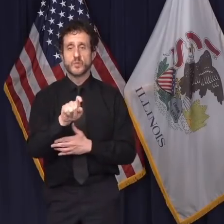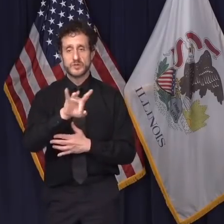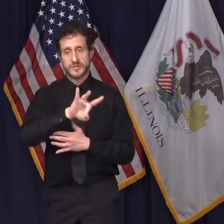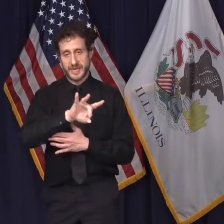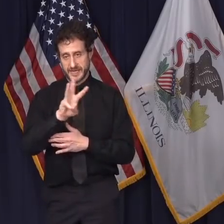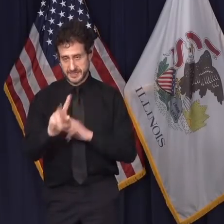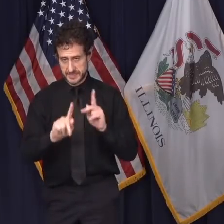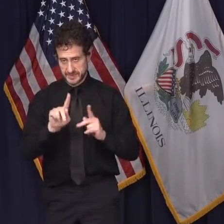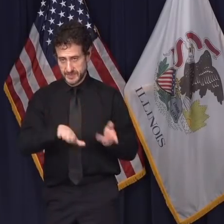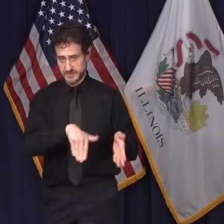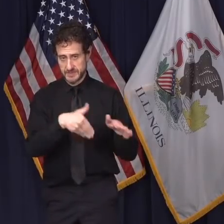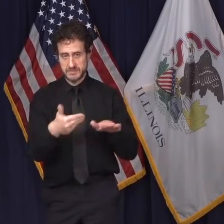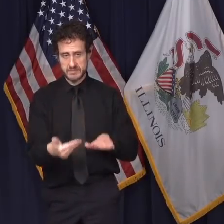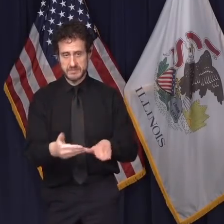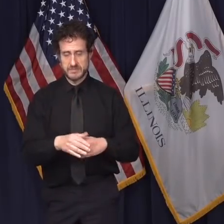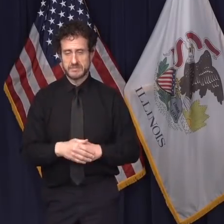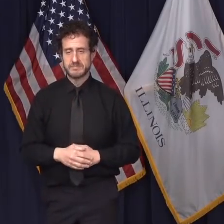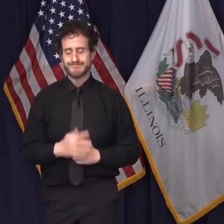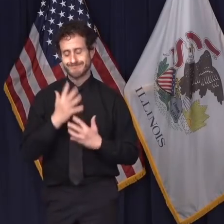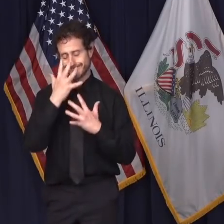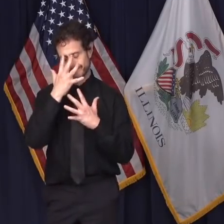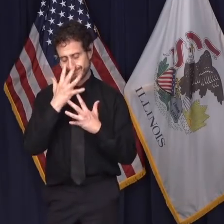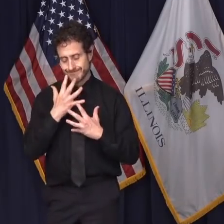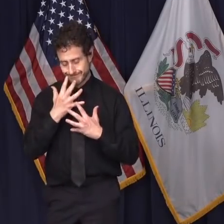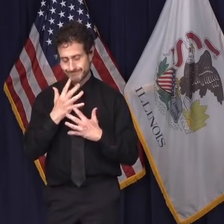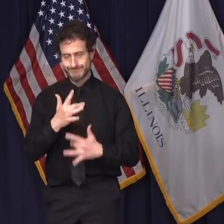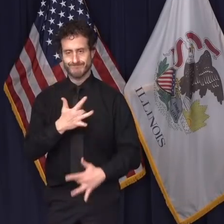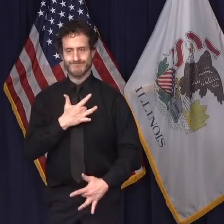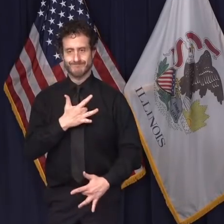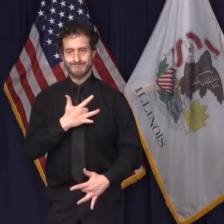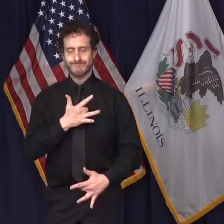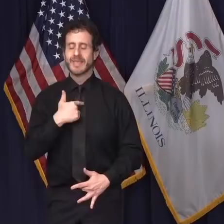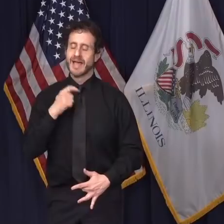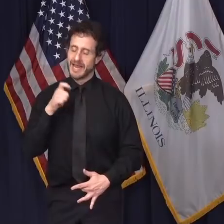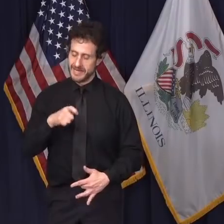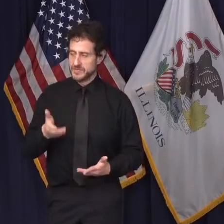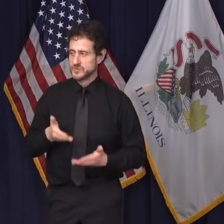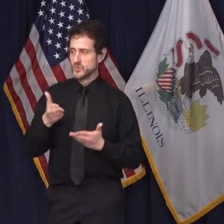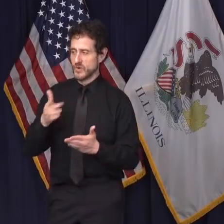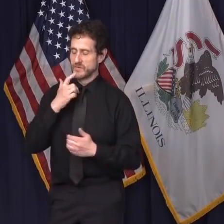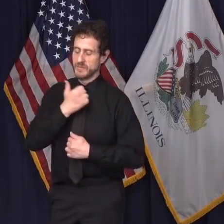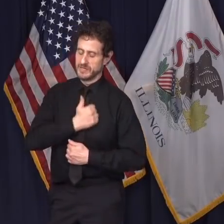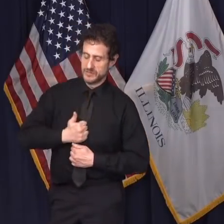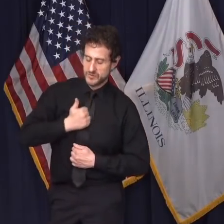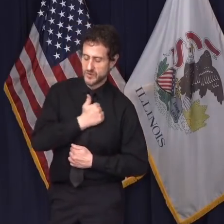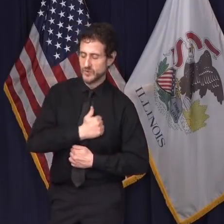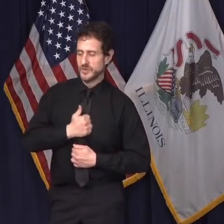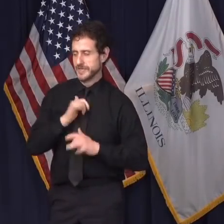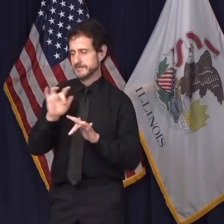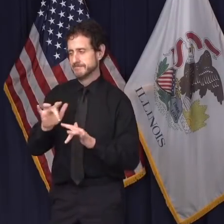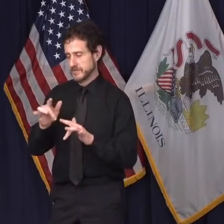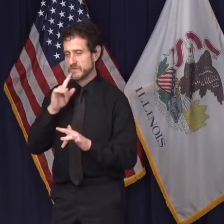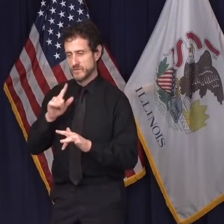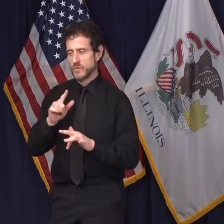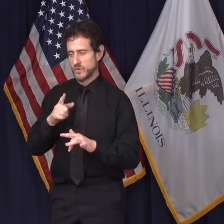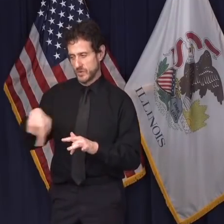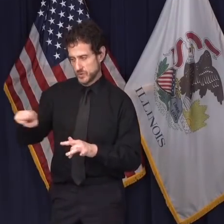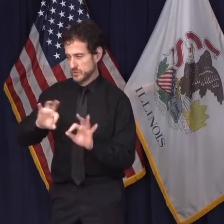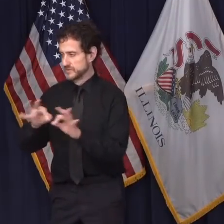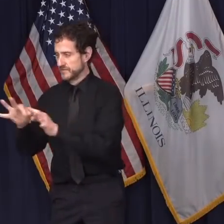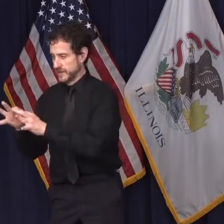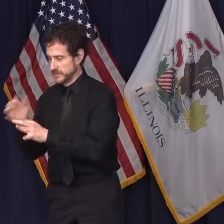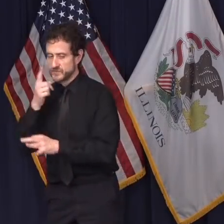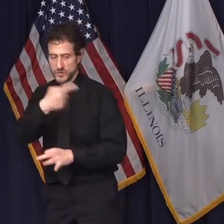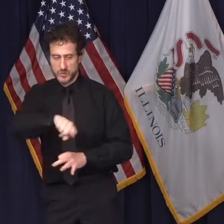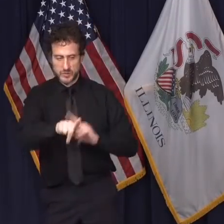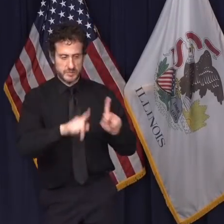5,186. I would be remiss if I didn't offer my condolences and my sympathies to the families of all those